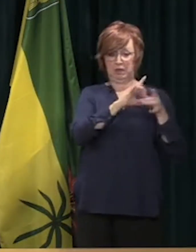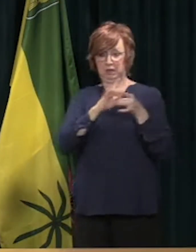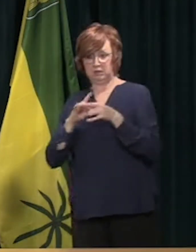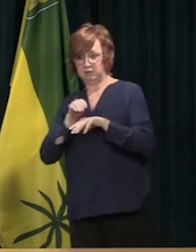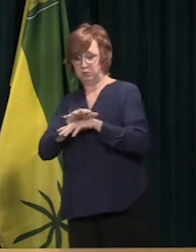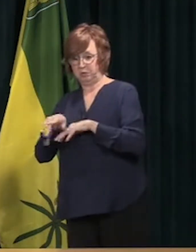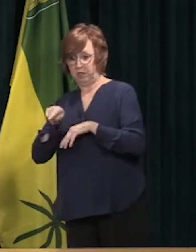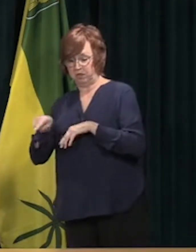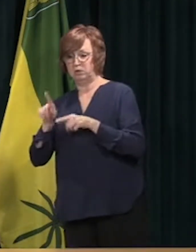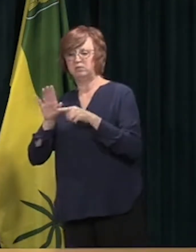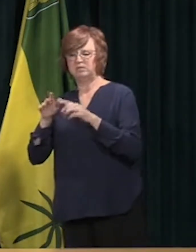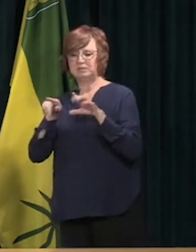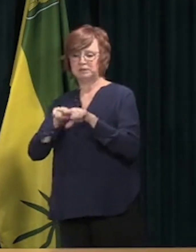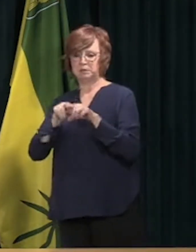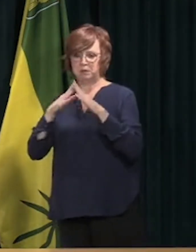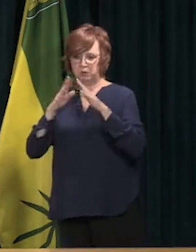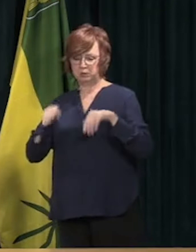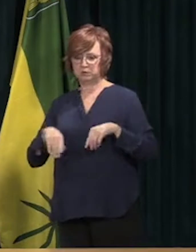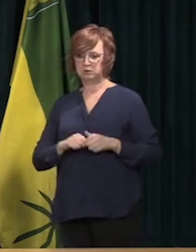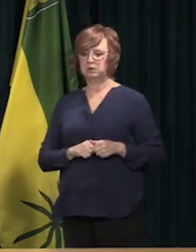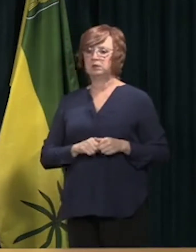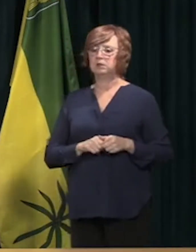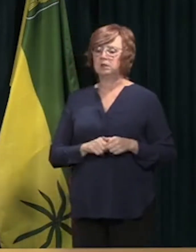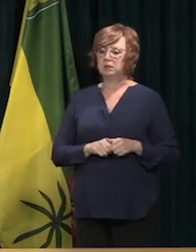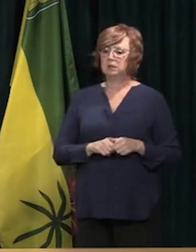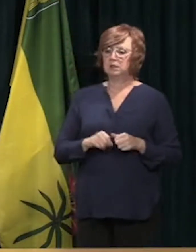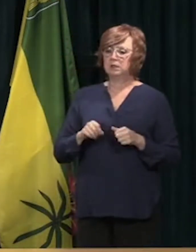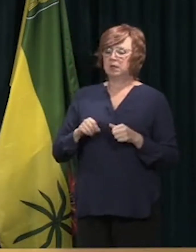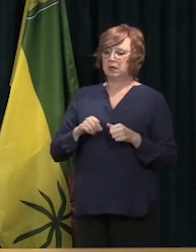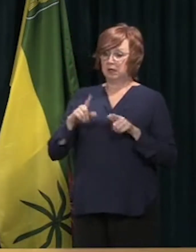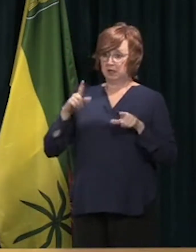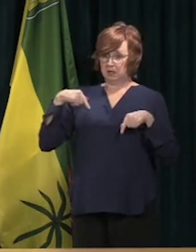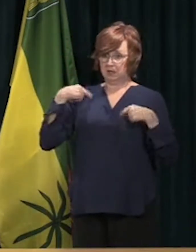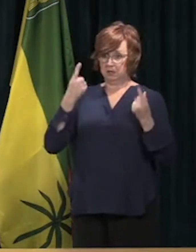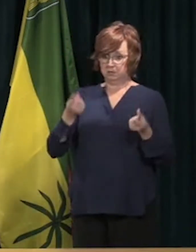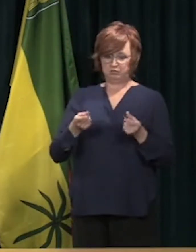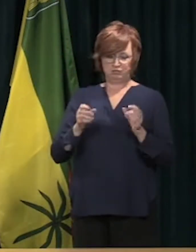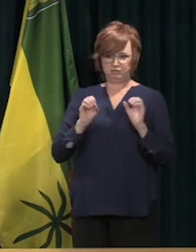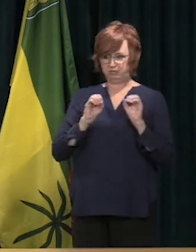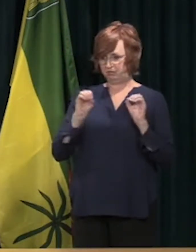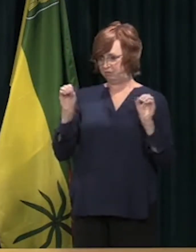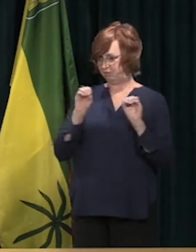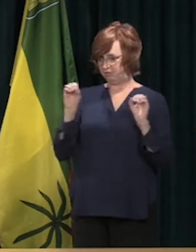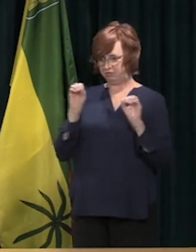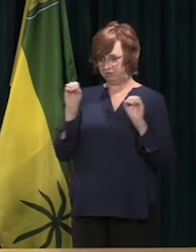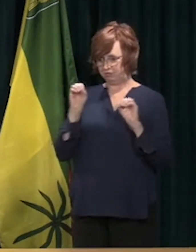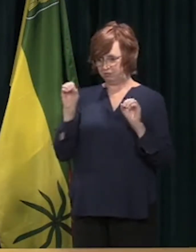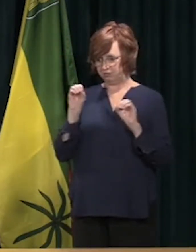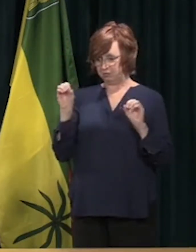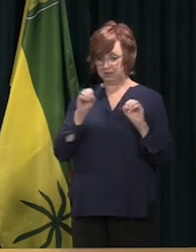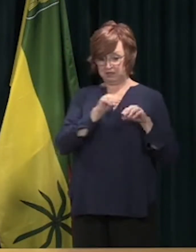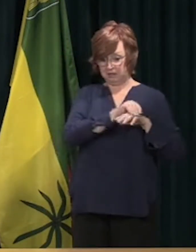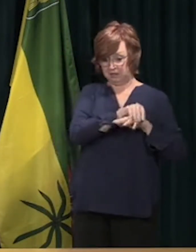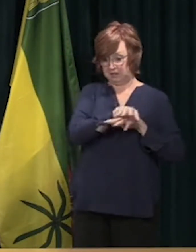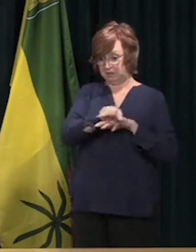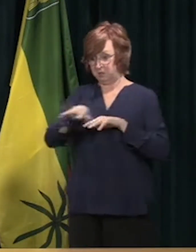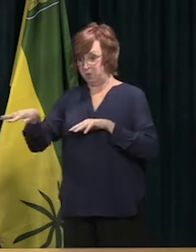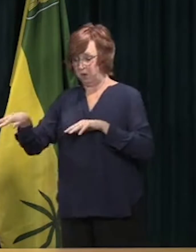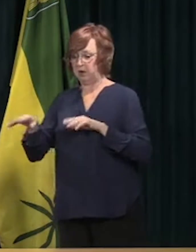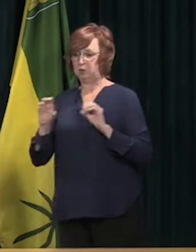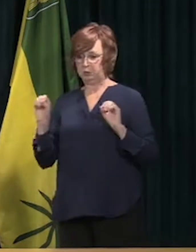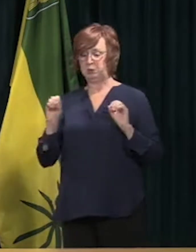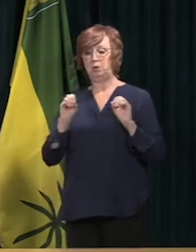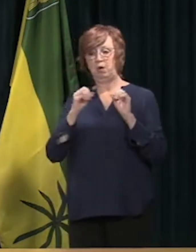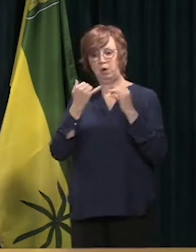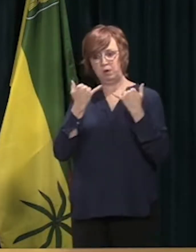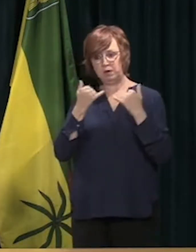any link to a known case or travel. So far, we haven't had any of those situations, but that's another area that we want to